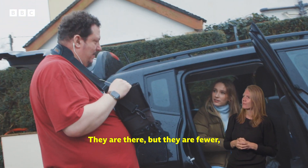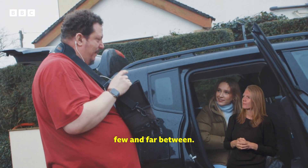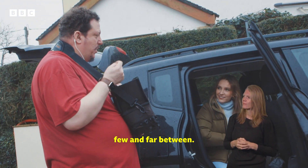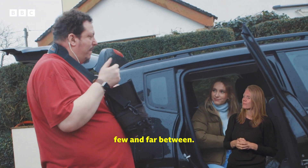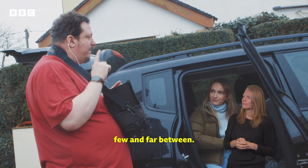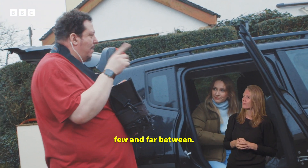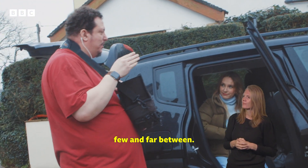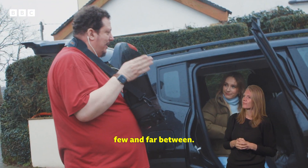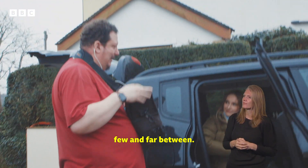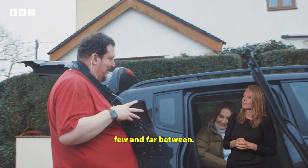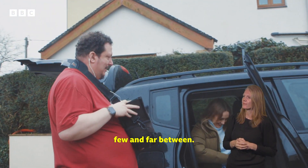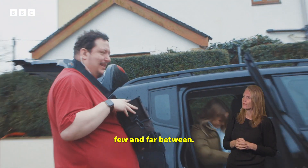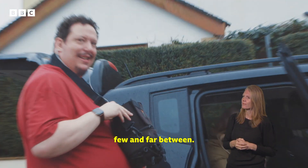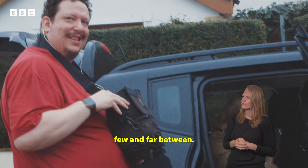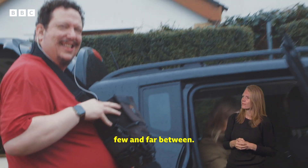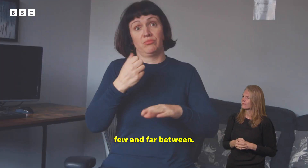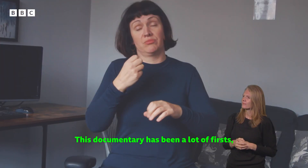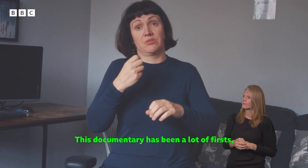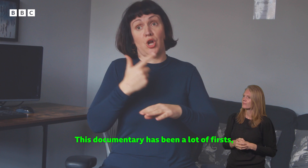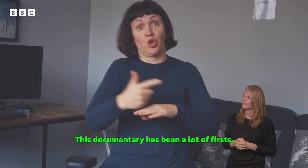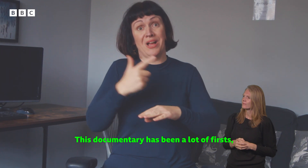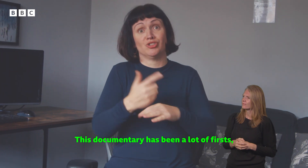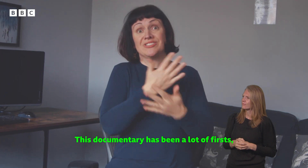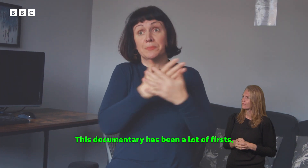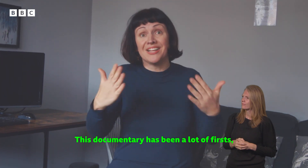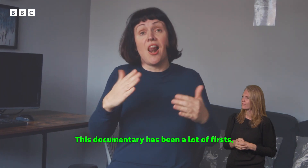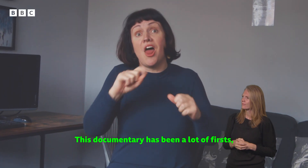few and far between.